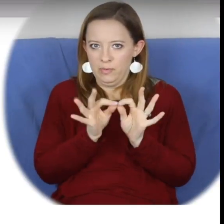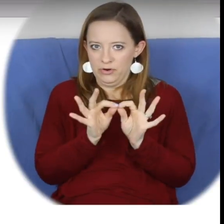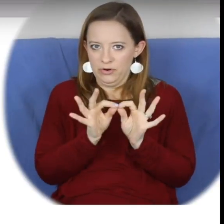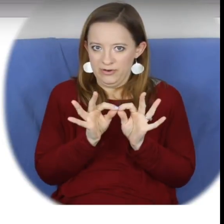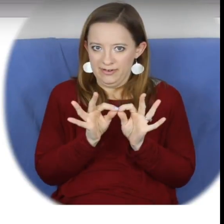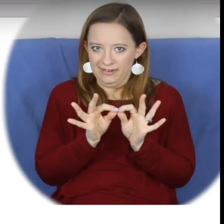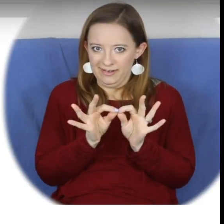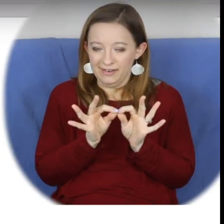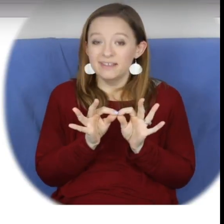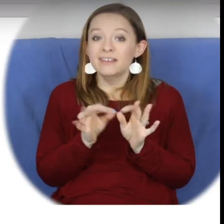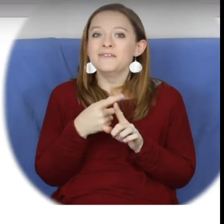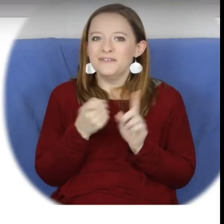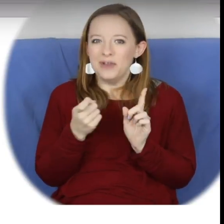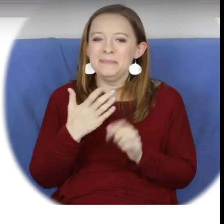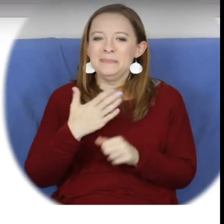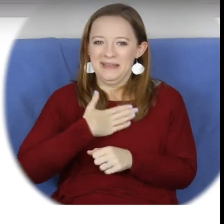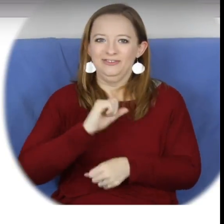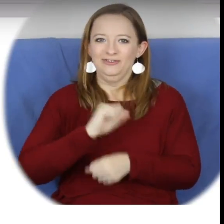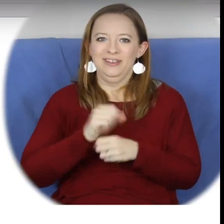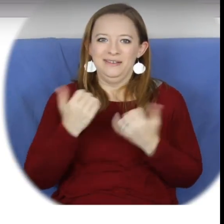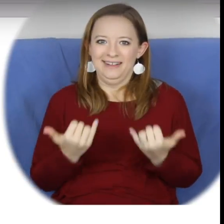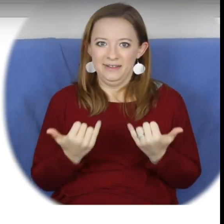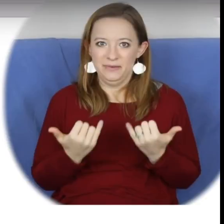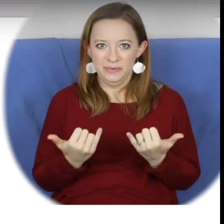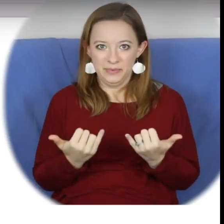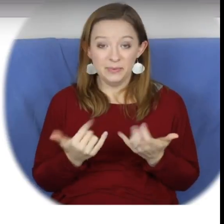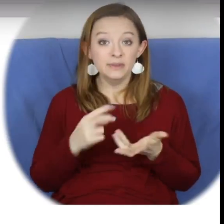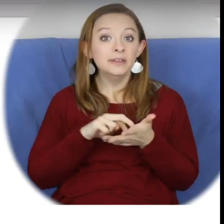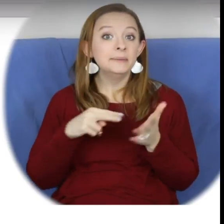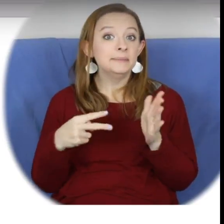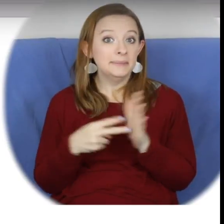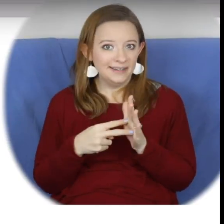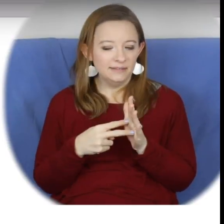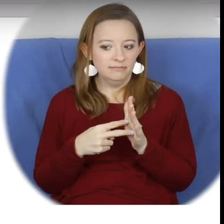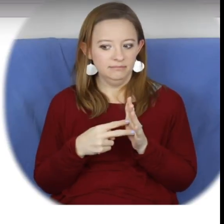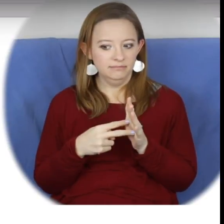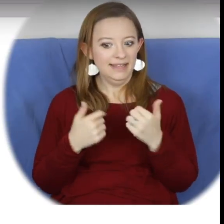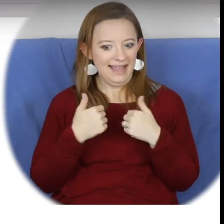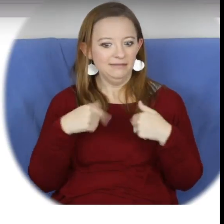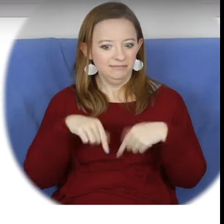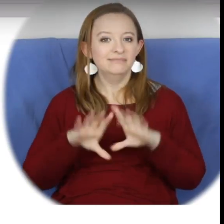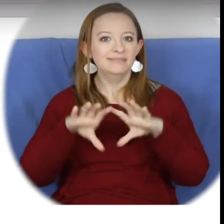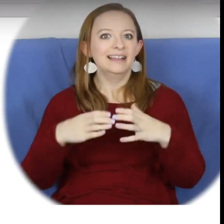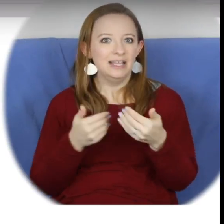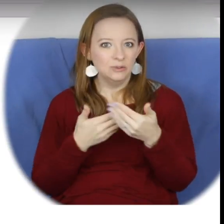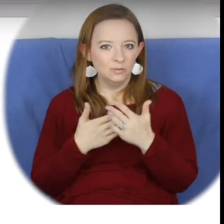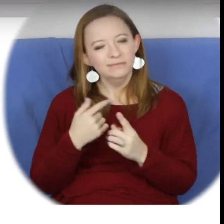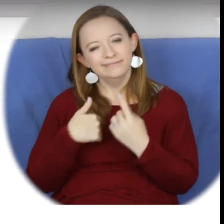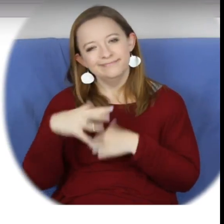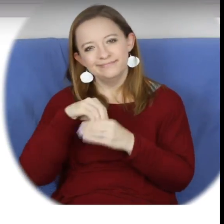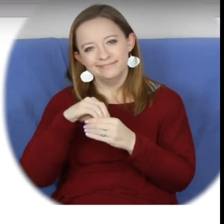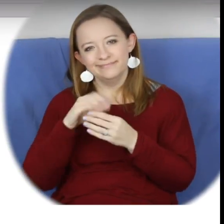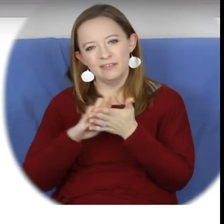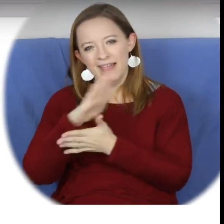because today's work in interpreting is for my personal work, meaning I